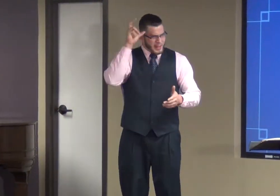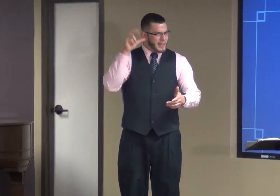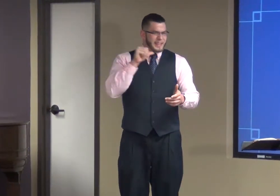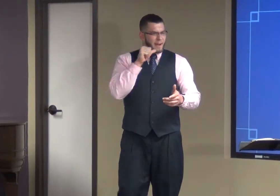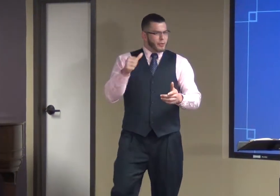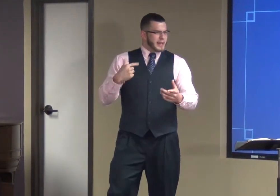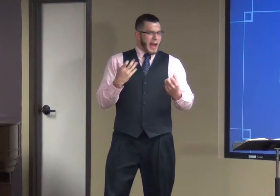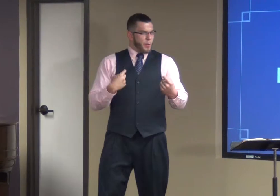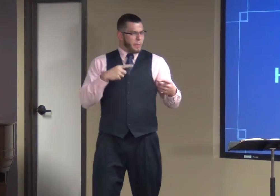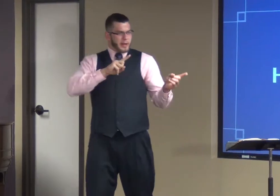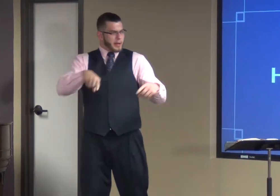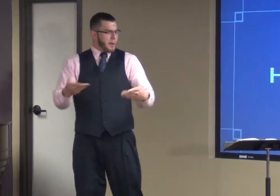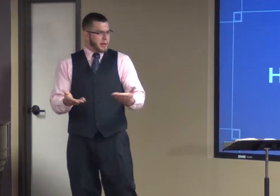The devil did not want me to come here.